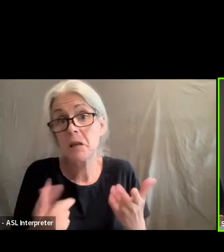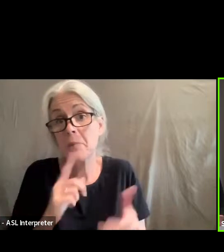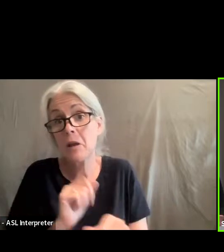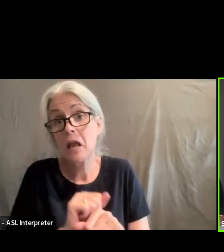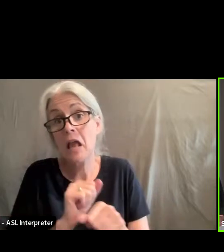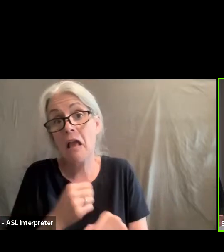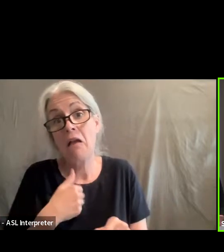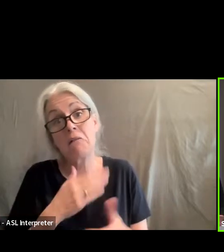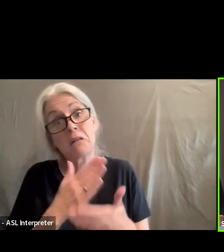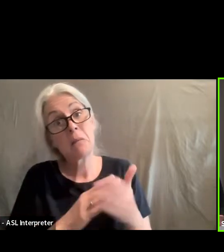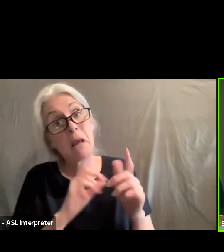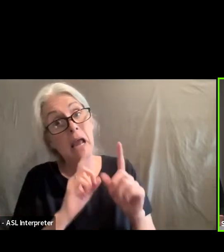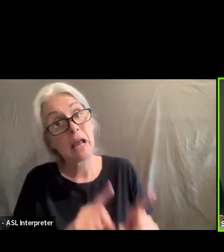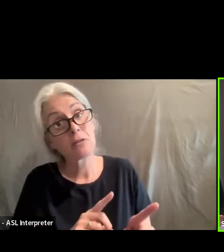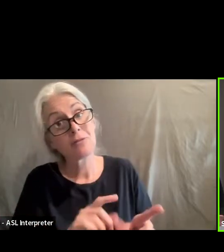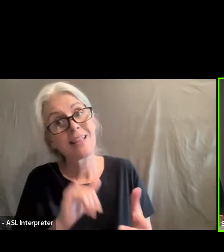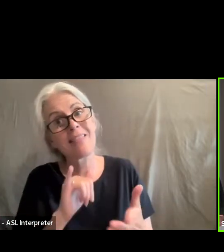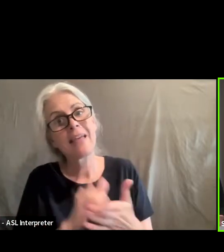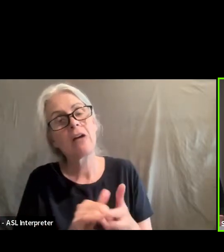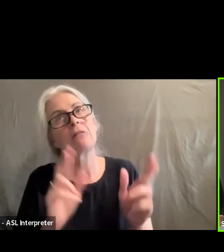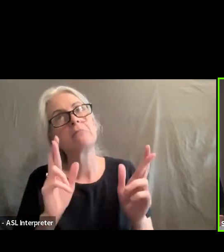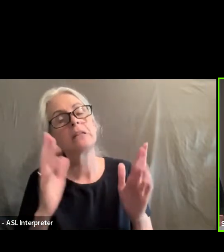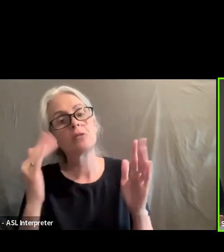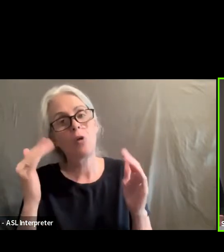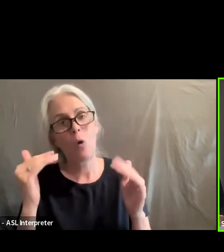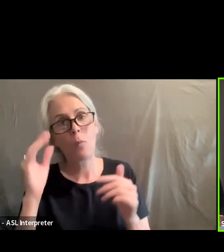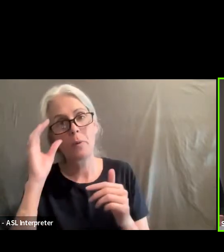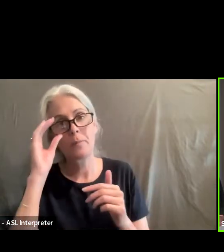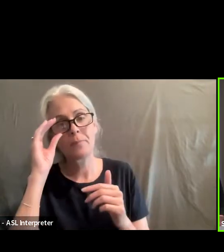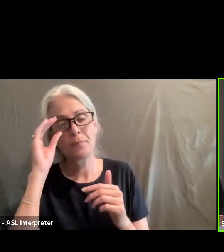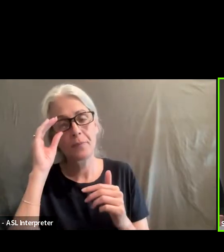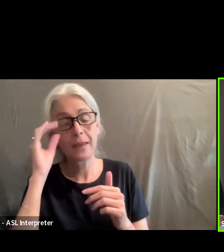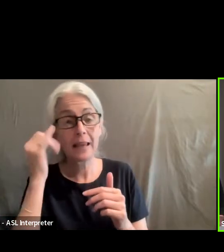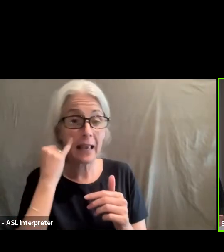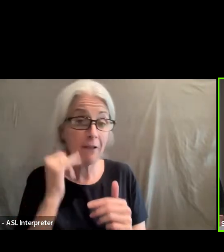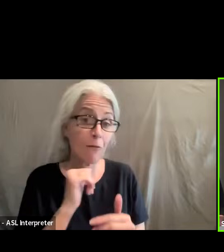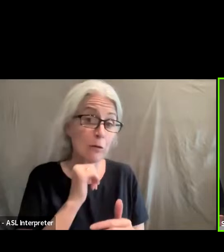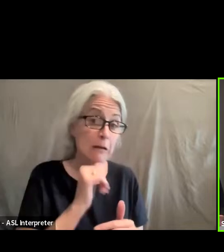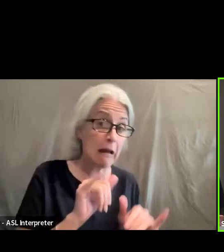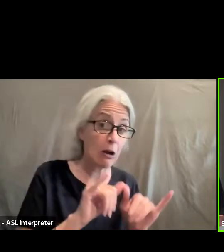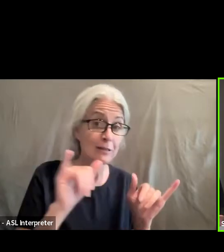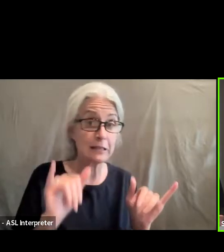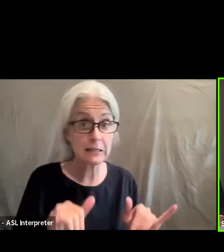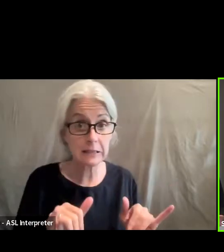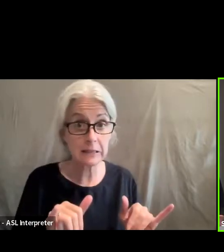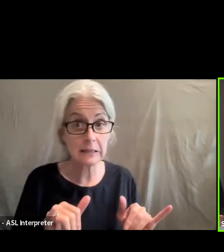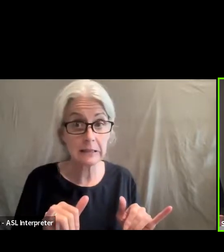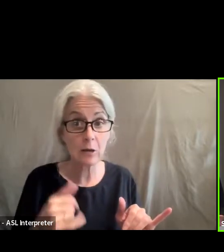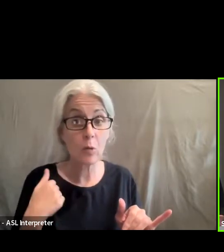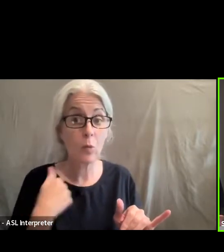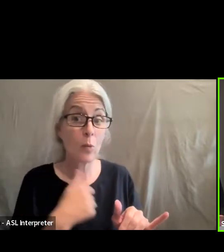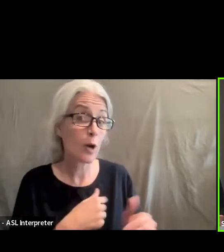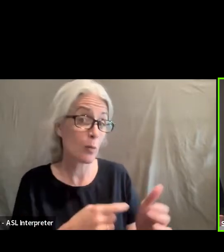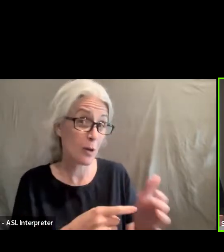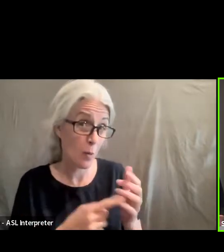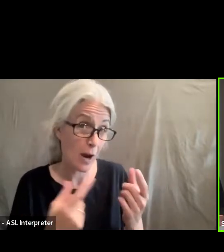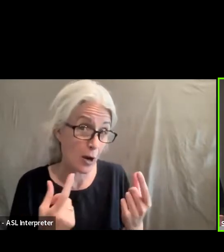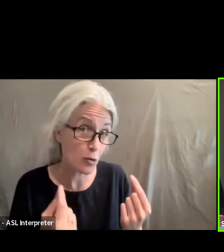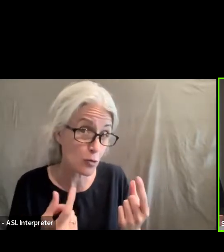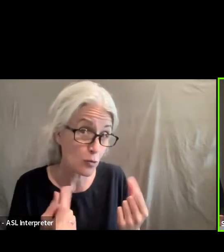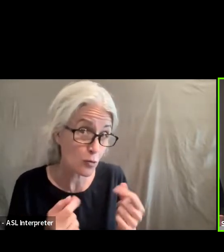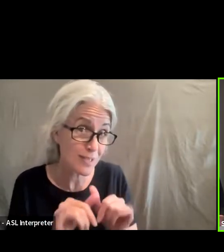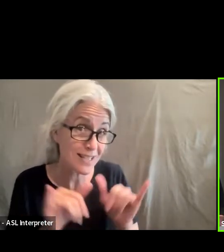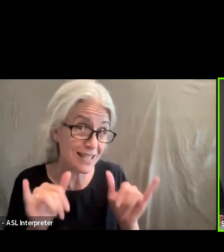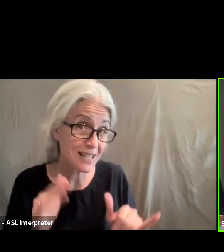some of the answers to them. And I think that would be the hope. Whether or not our systems and what we're required to do as a system is